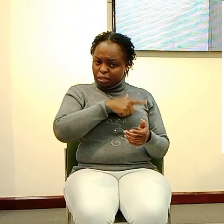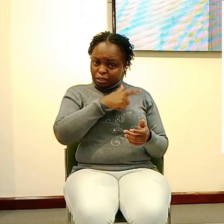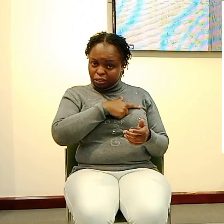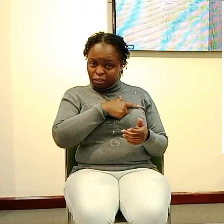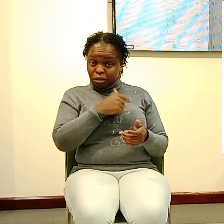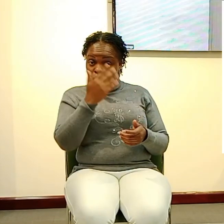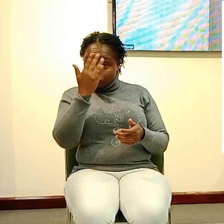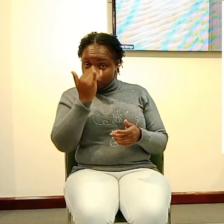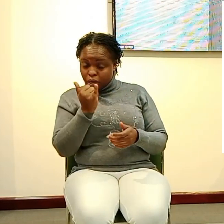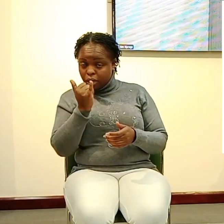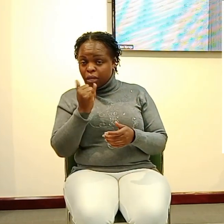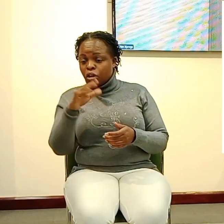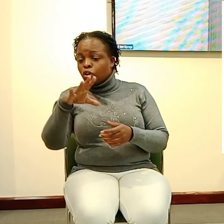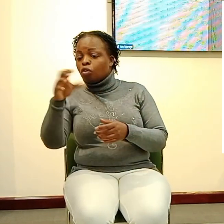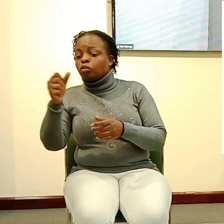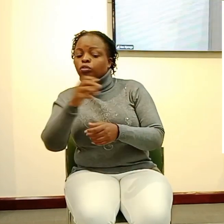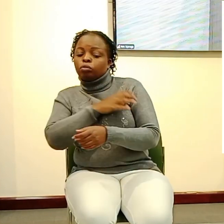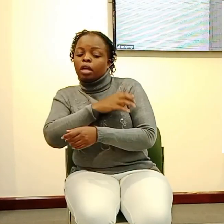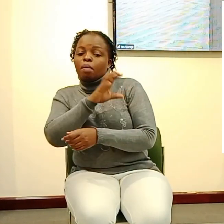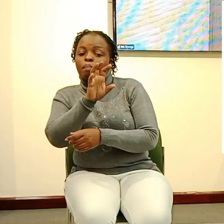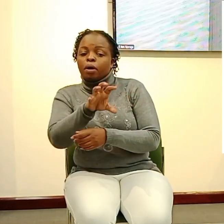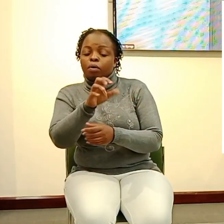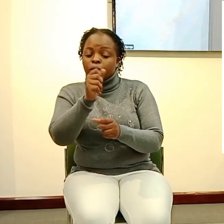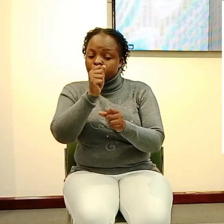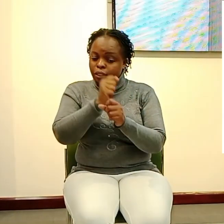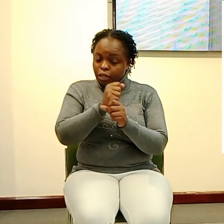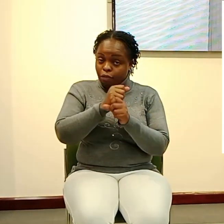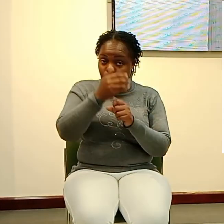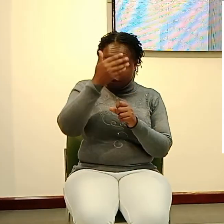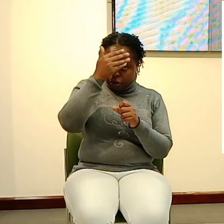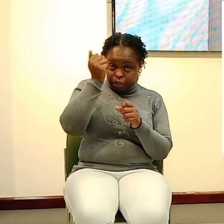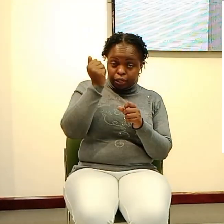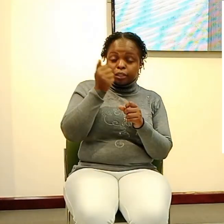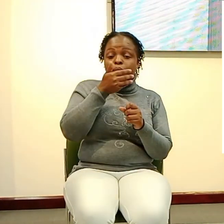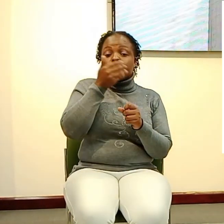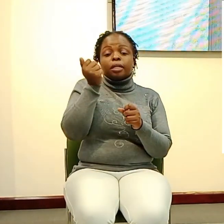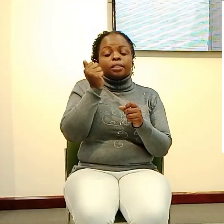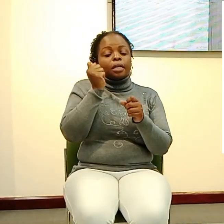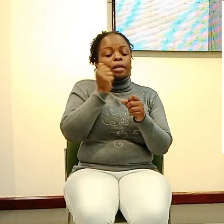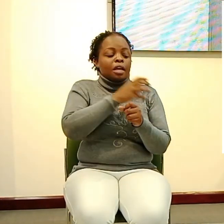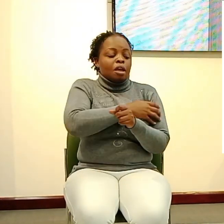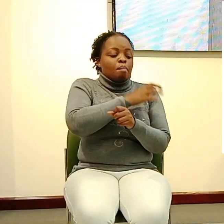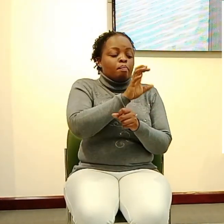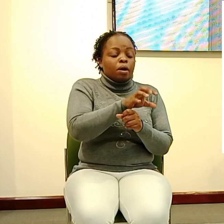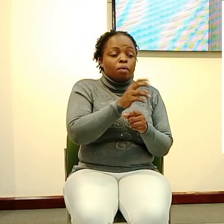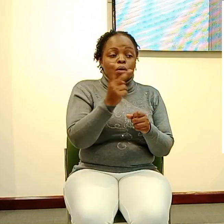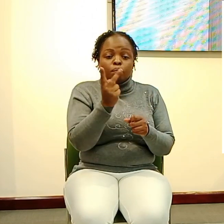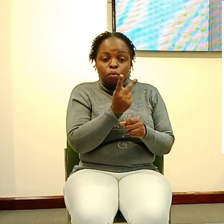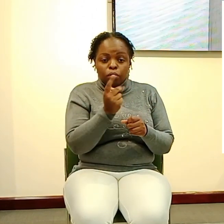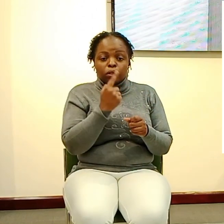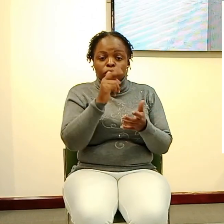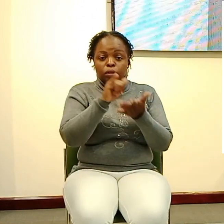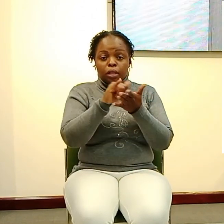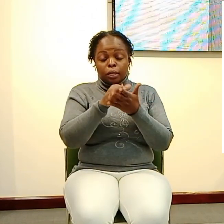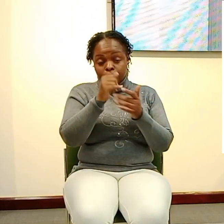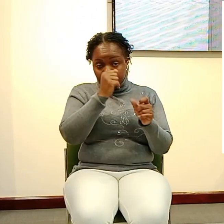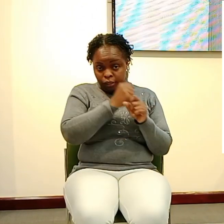empower staff and it forgot it was supposed to empower both so that staff can appreciate